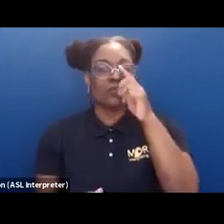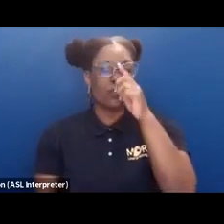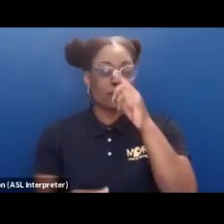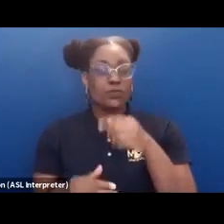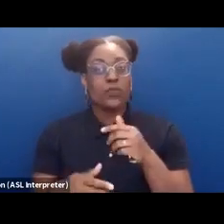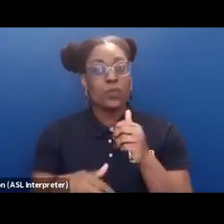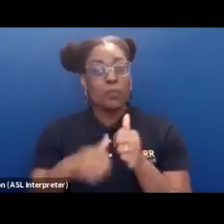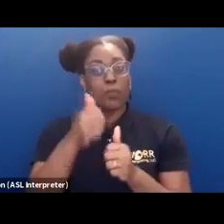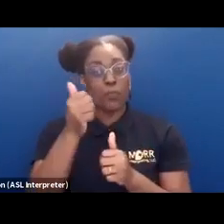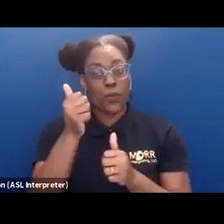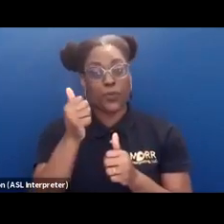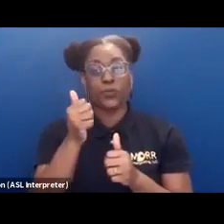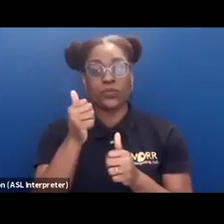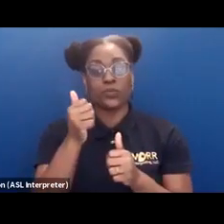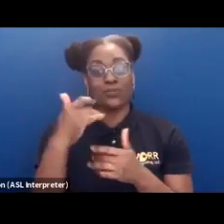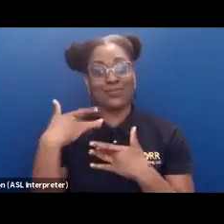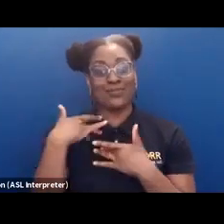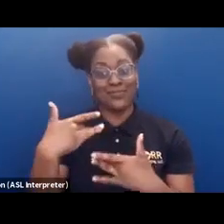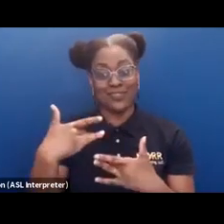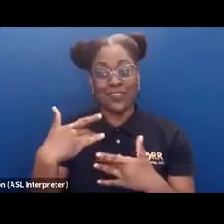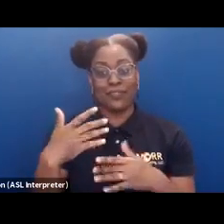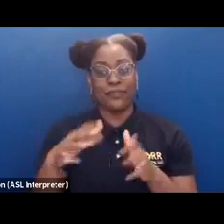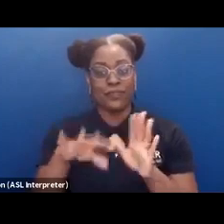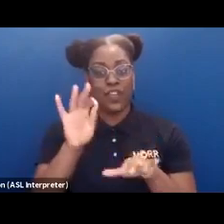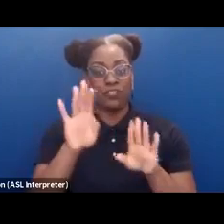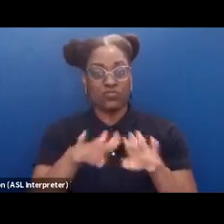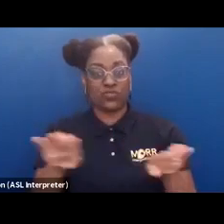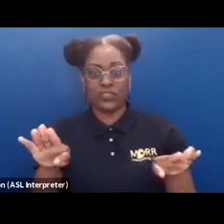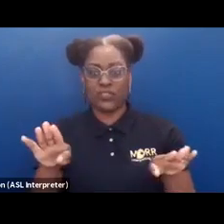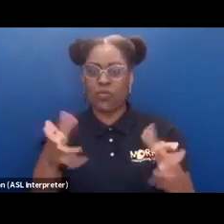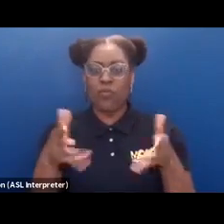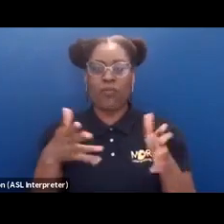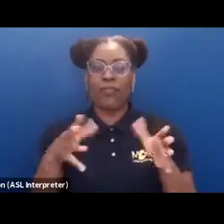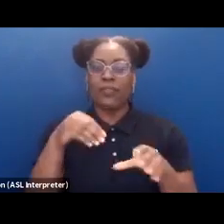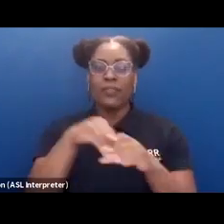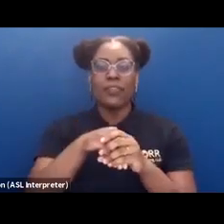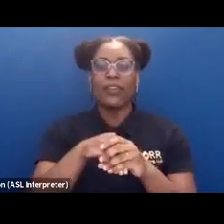maybe juvenile detention centers. Okay.